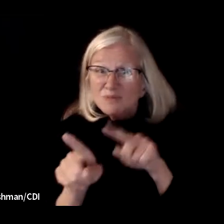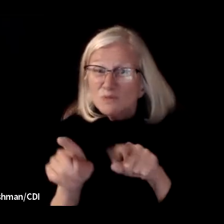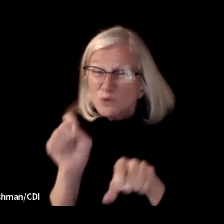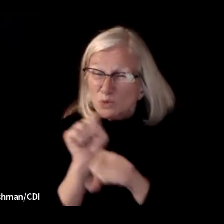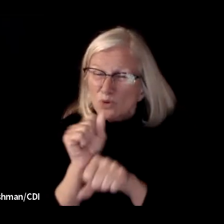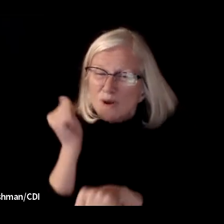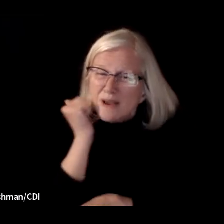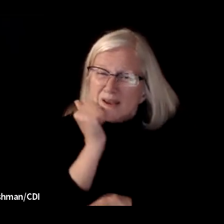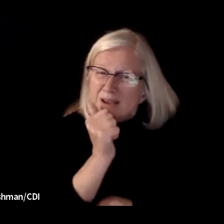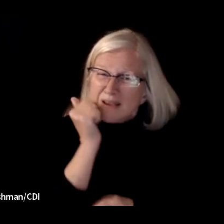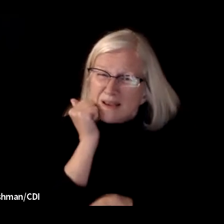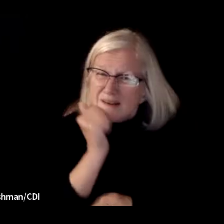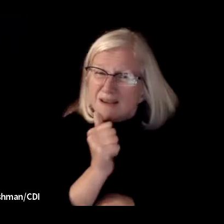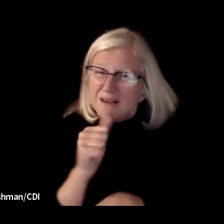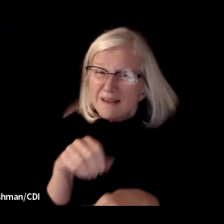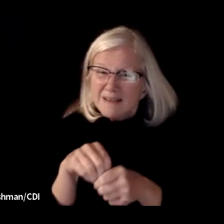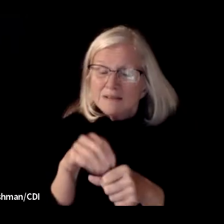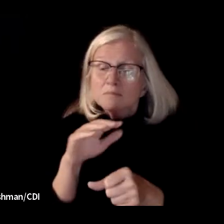are stressed.